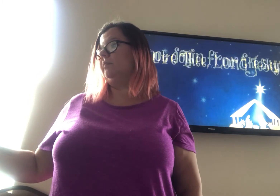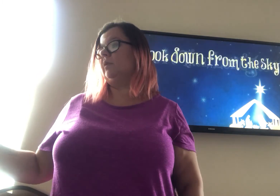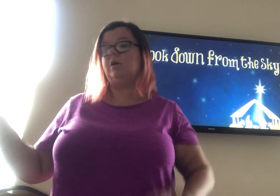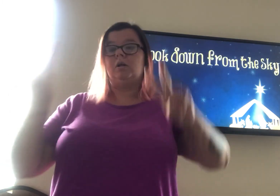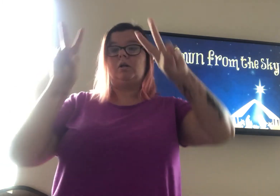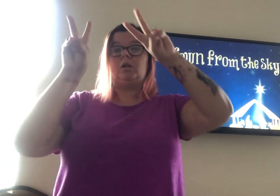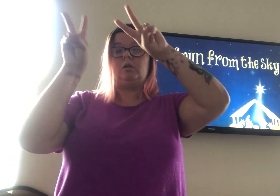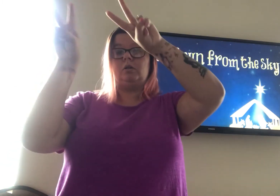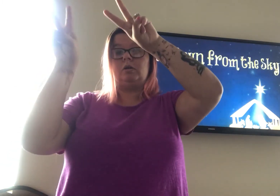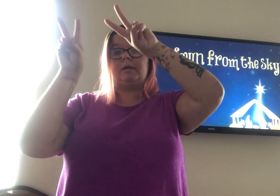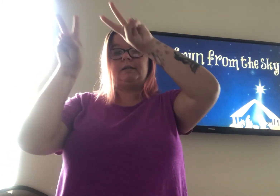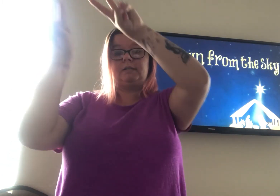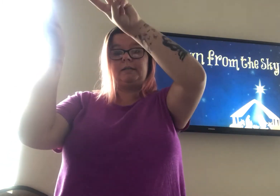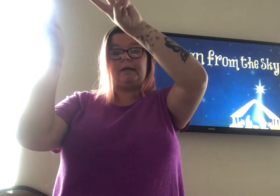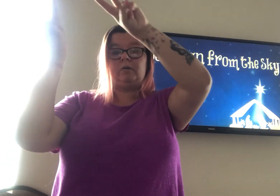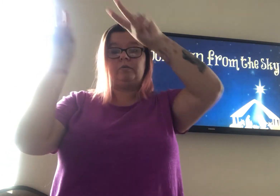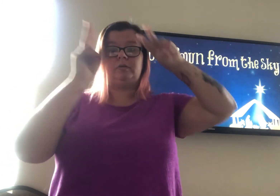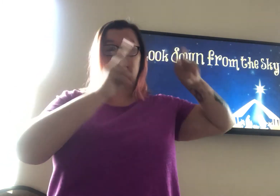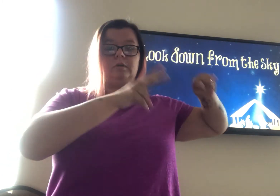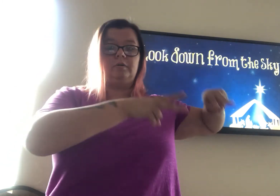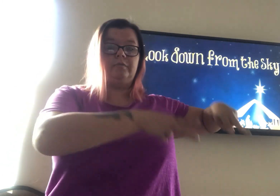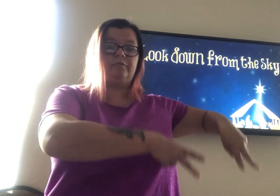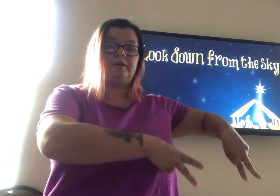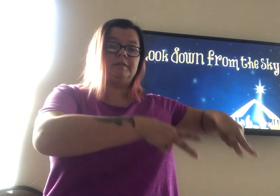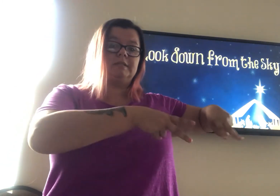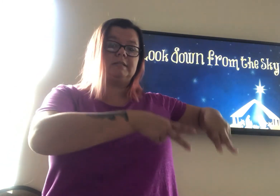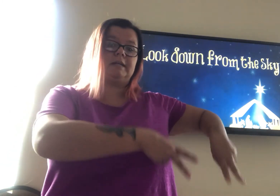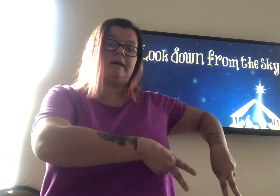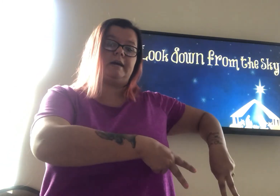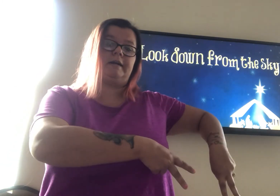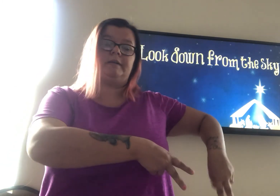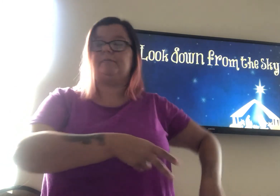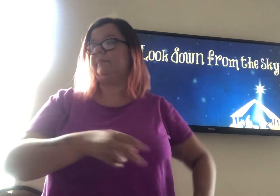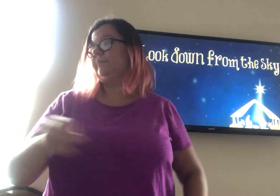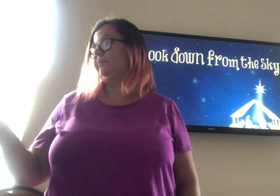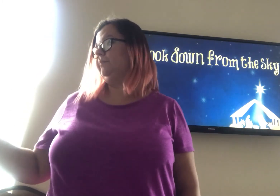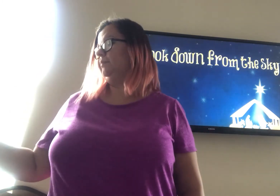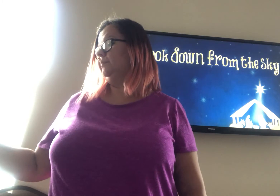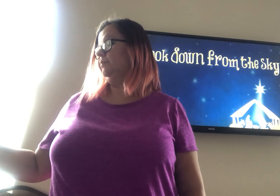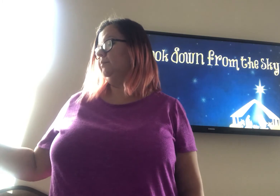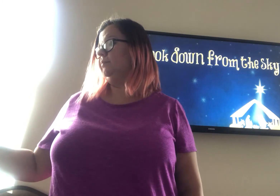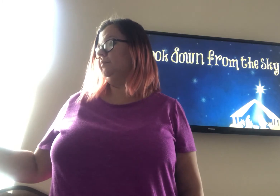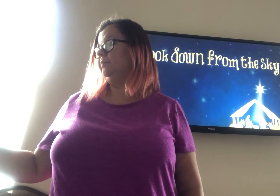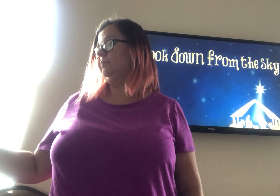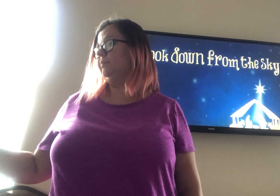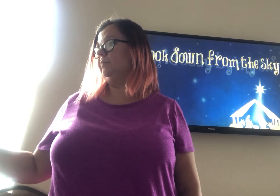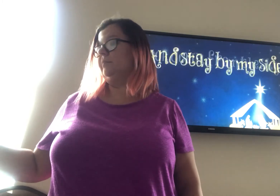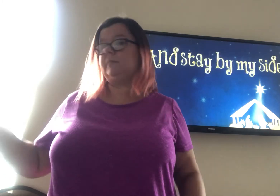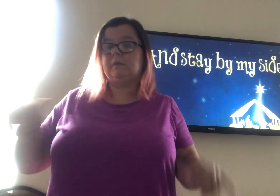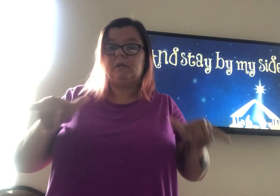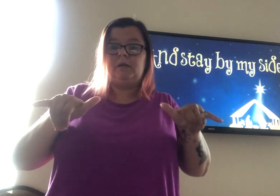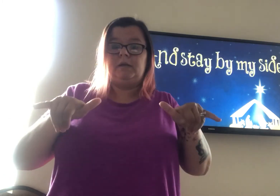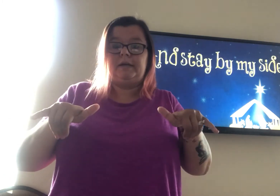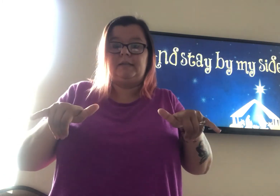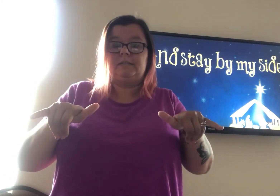Look down from the sky and